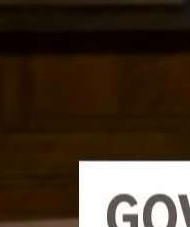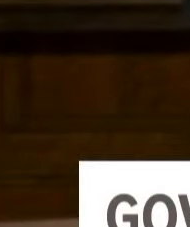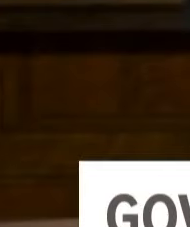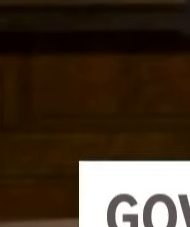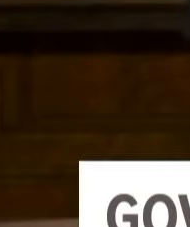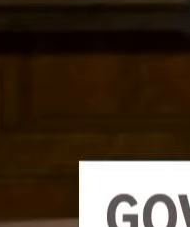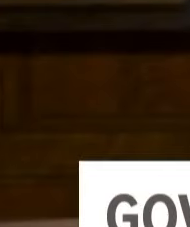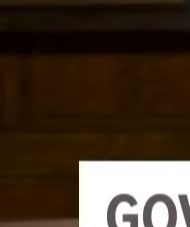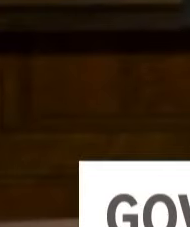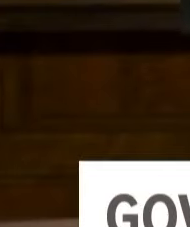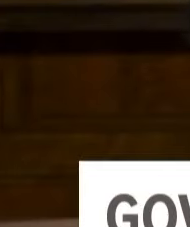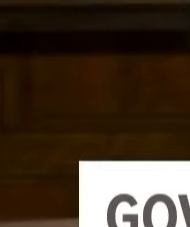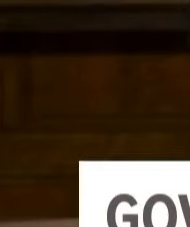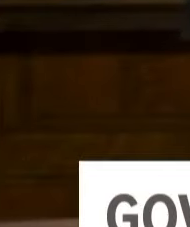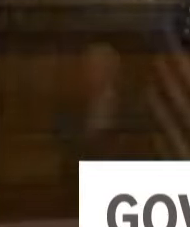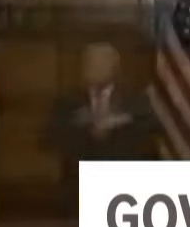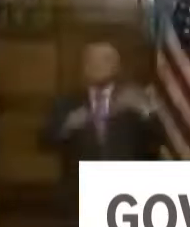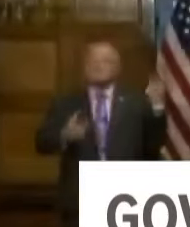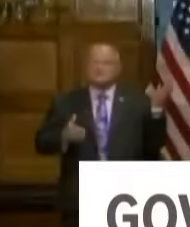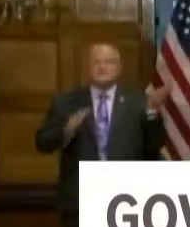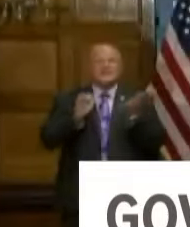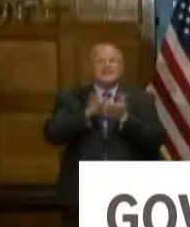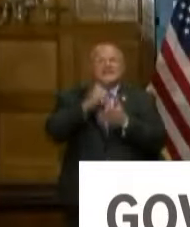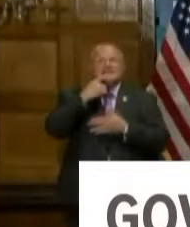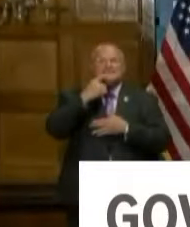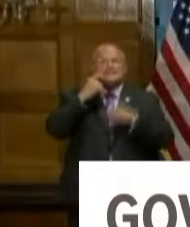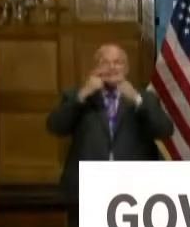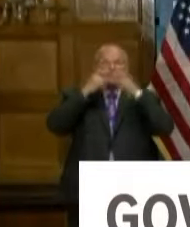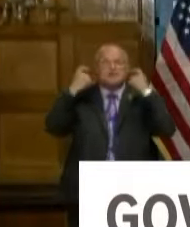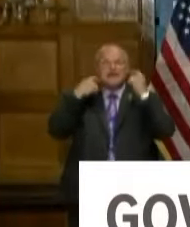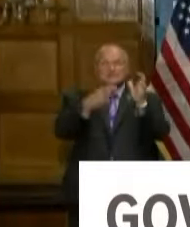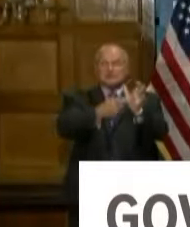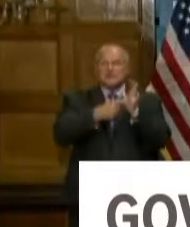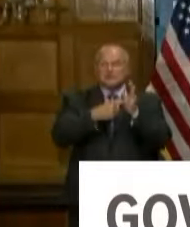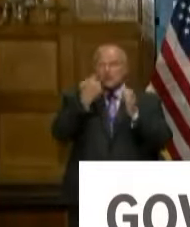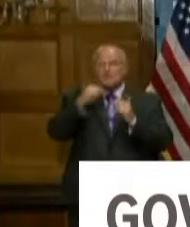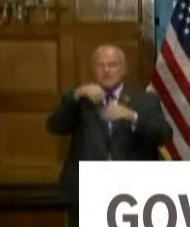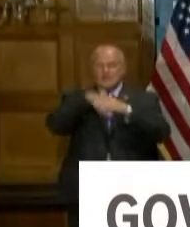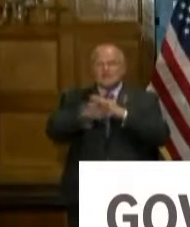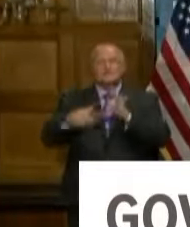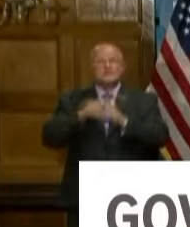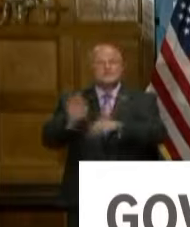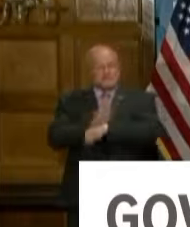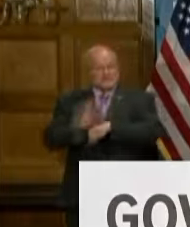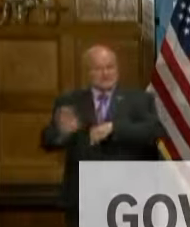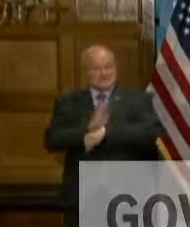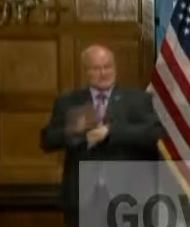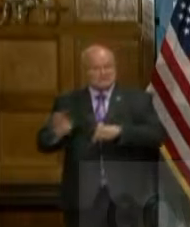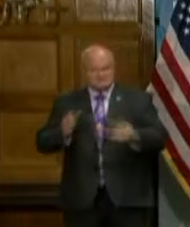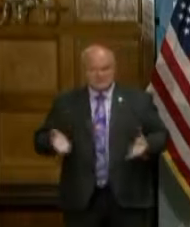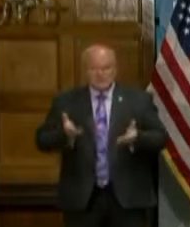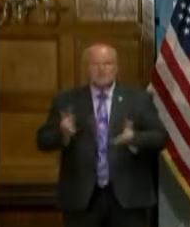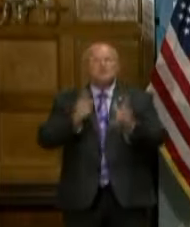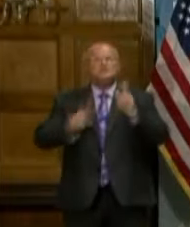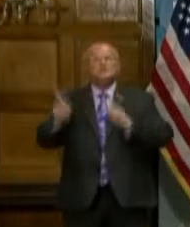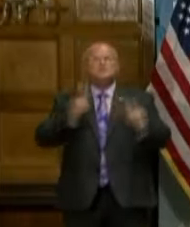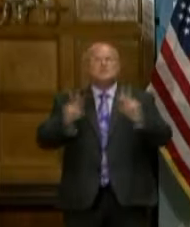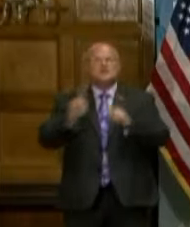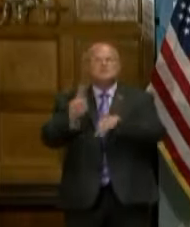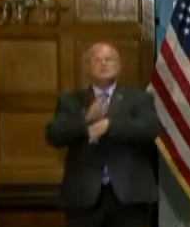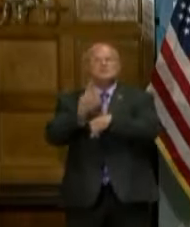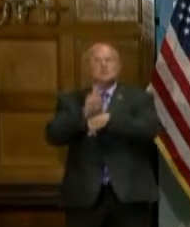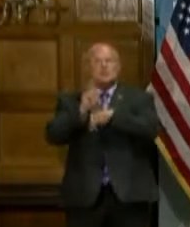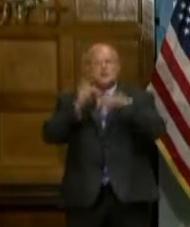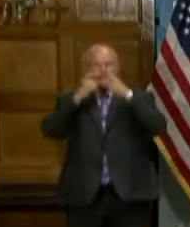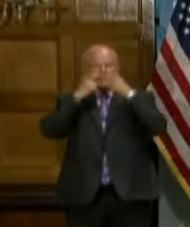a sign that you could have in the business that says masks are mandatory for entry to this business, encouraging their businesses